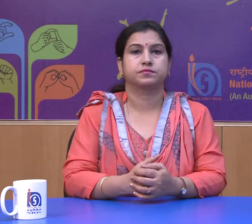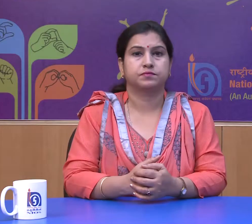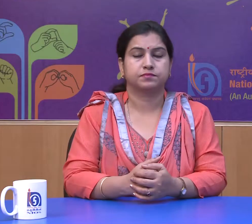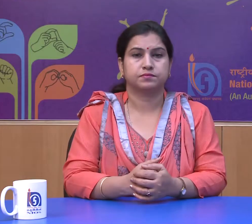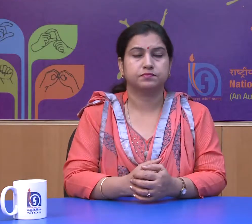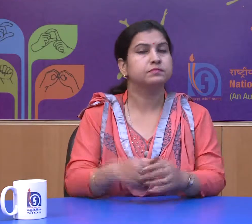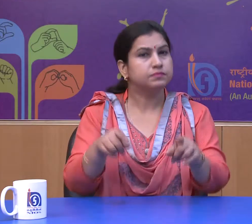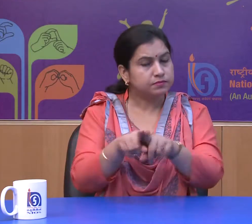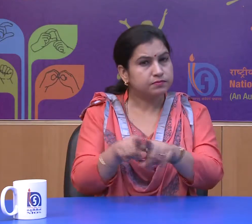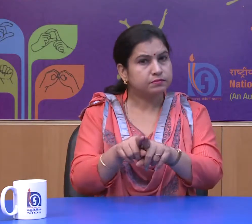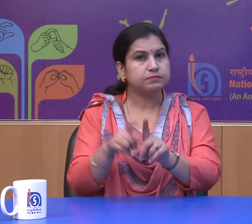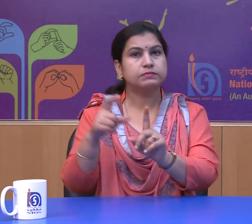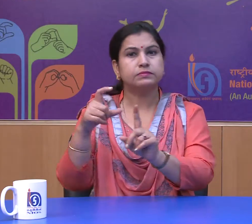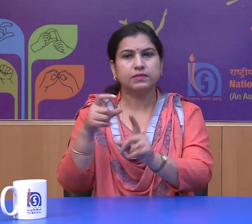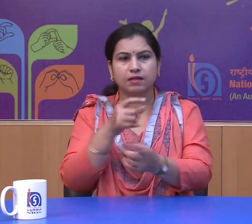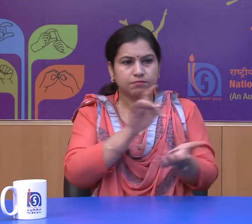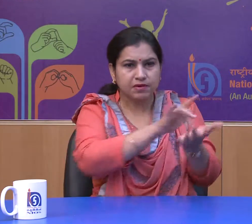and district courts at the lowest level.